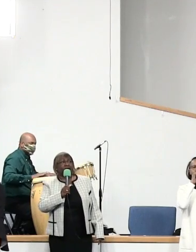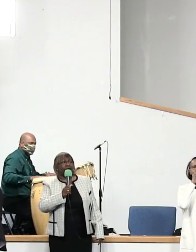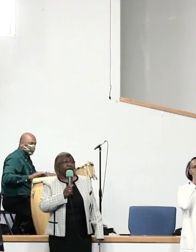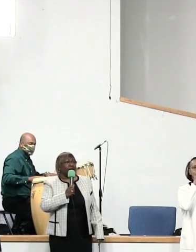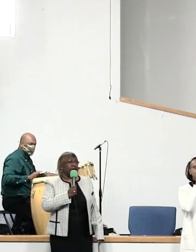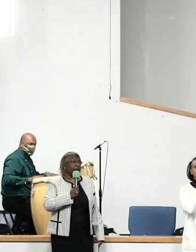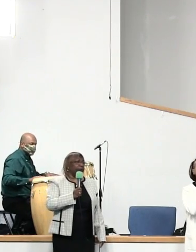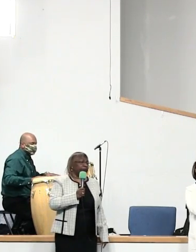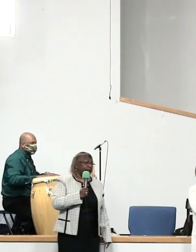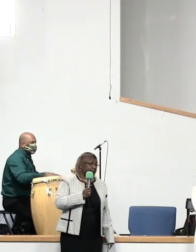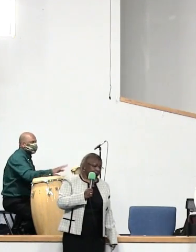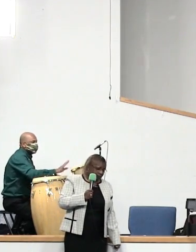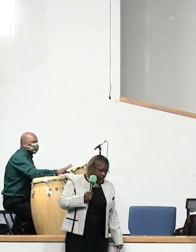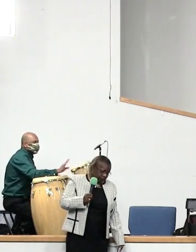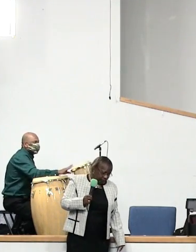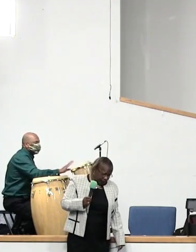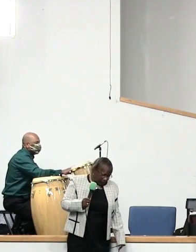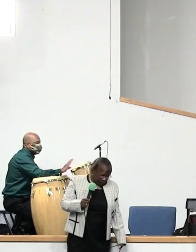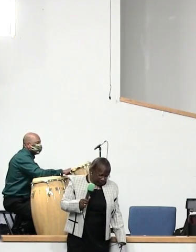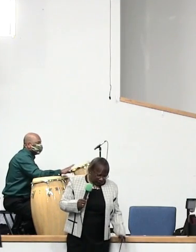a second and just worship him.